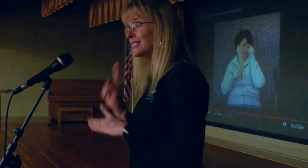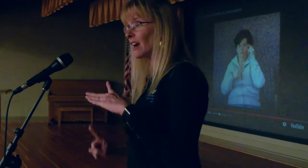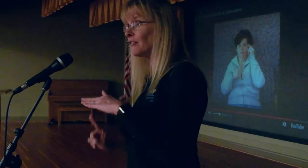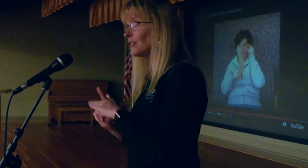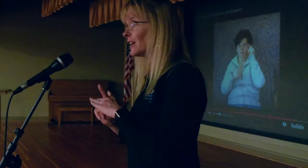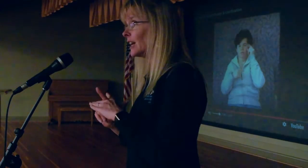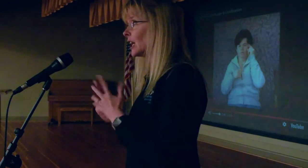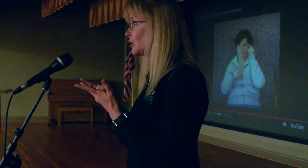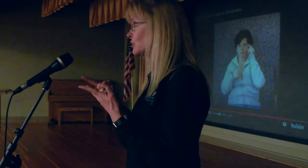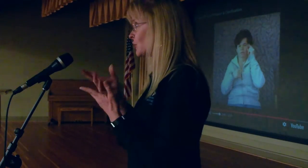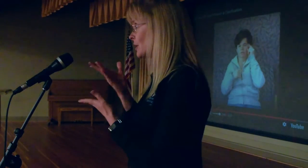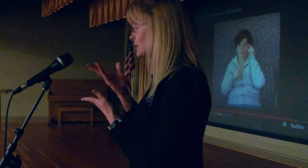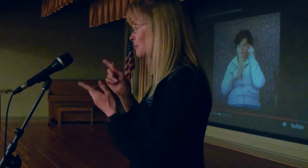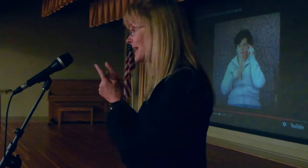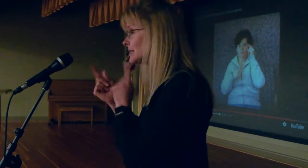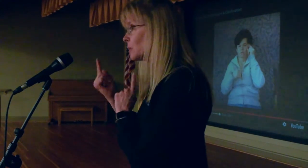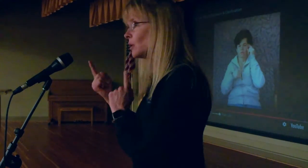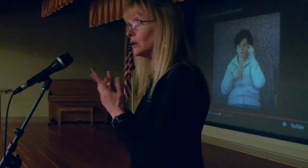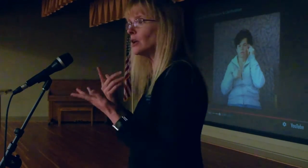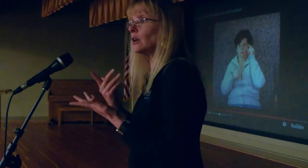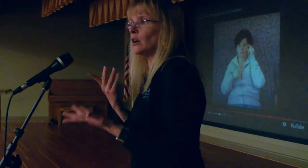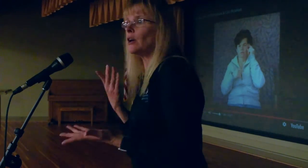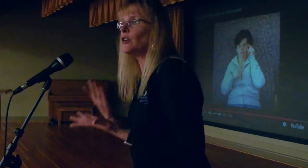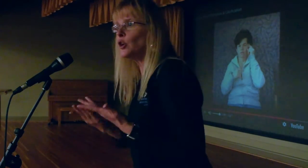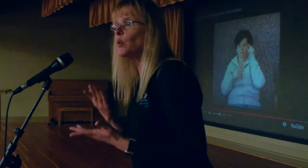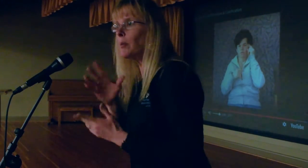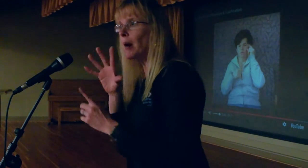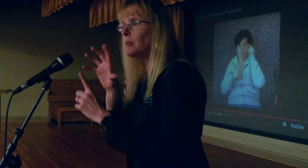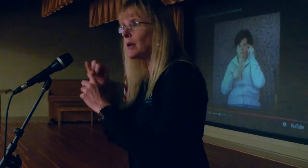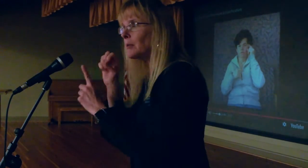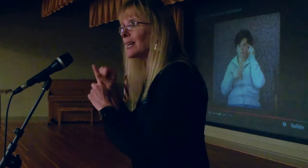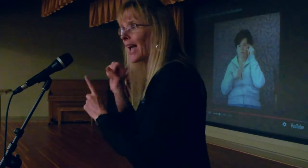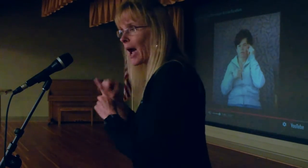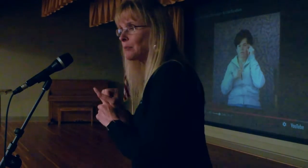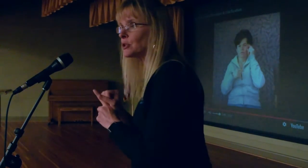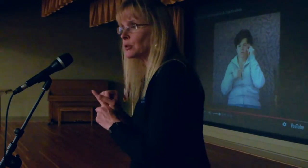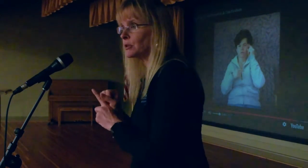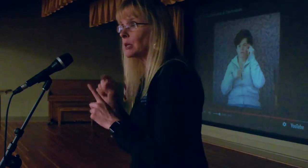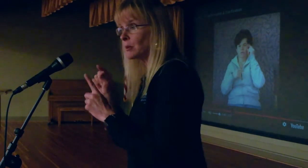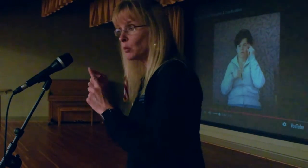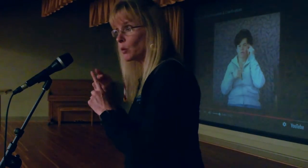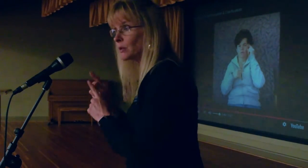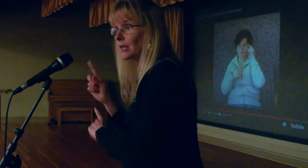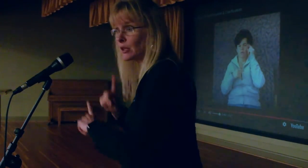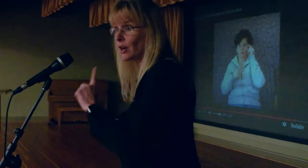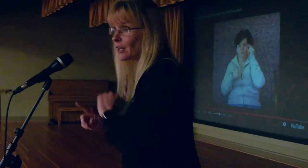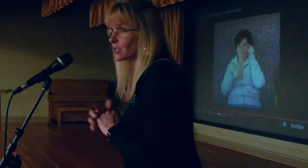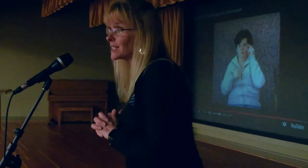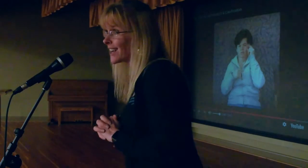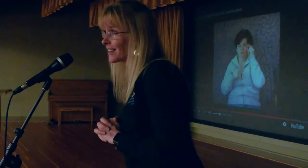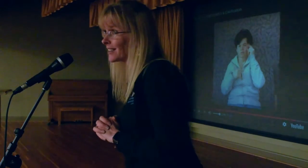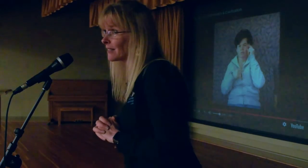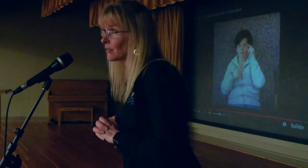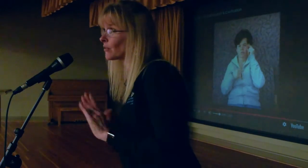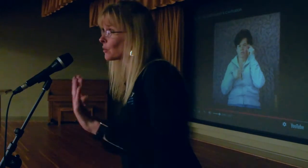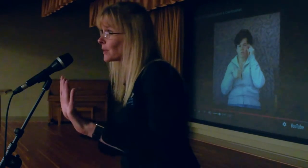deaf event and you start to meet someone, you will probably be able to capture some of the words that they're actually signing. For real.